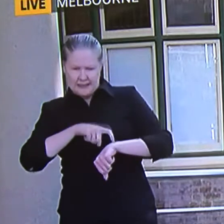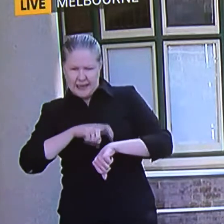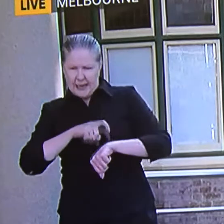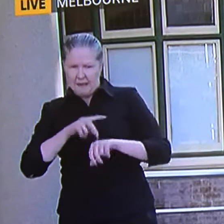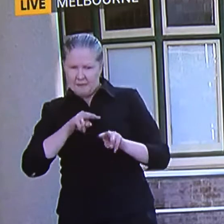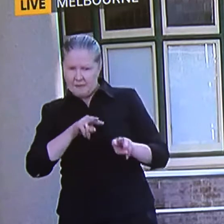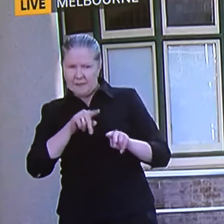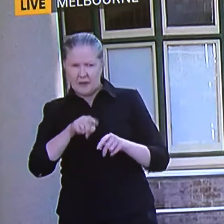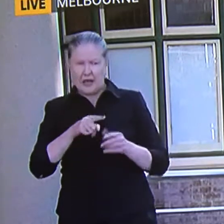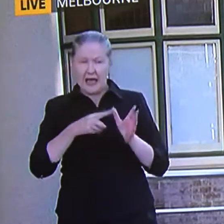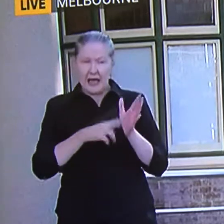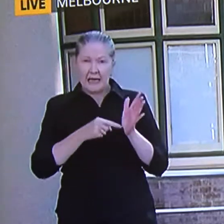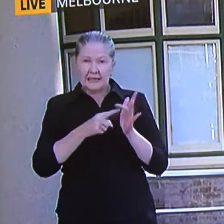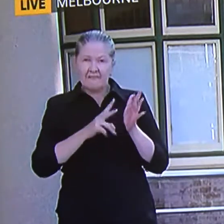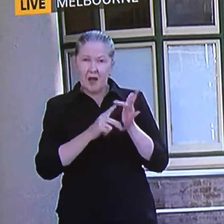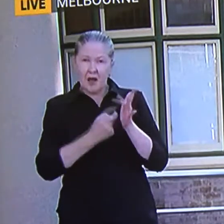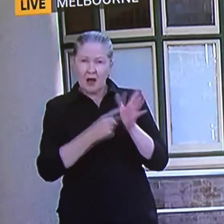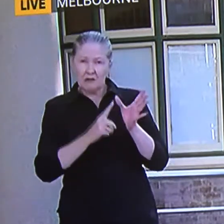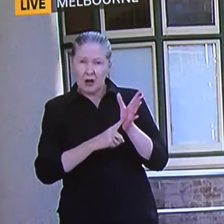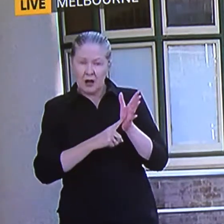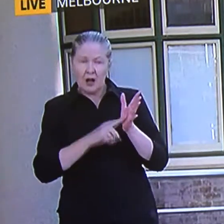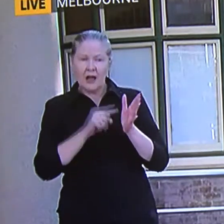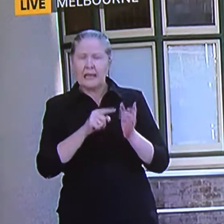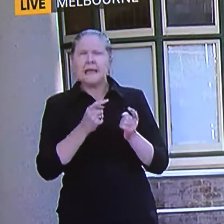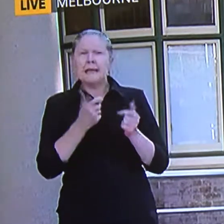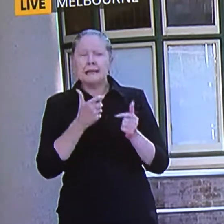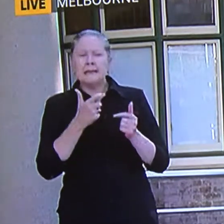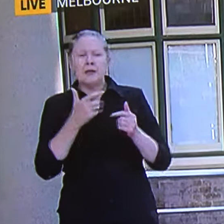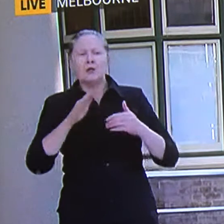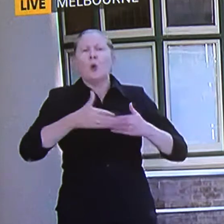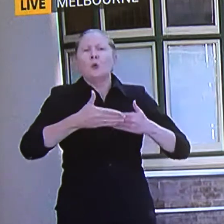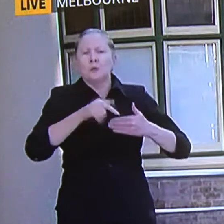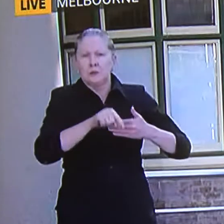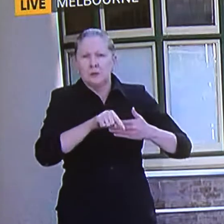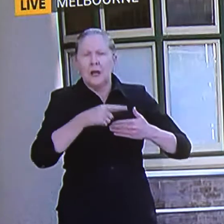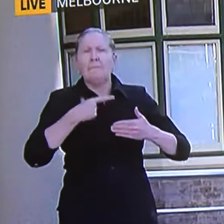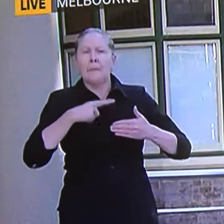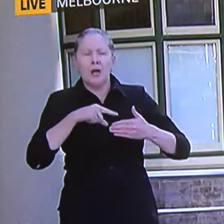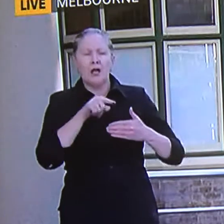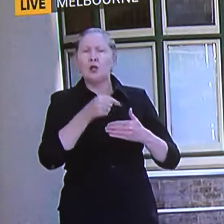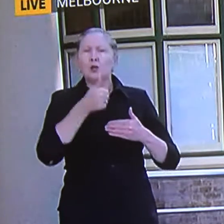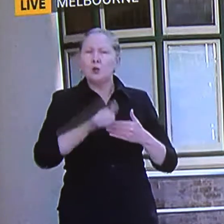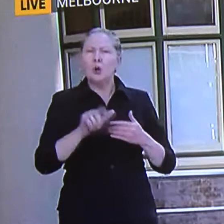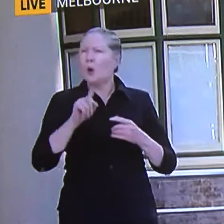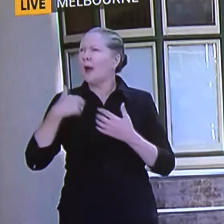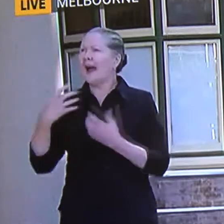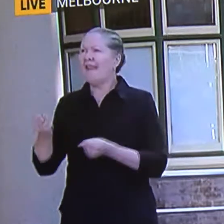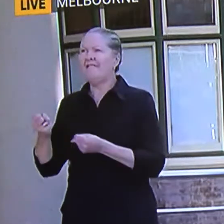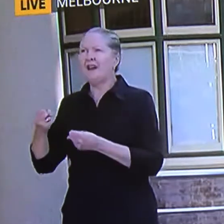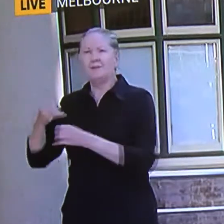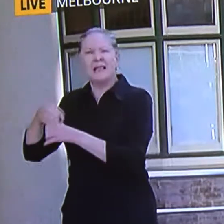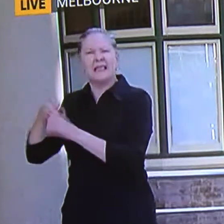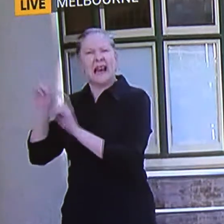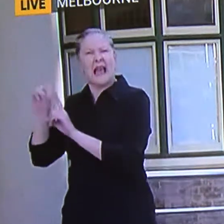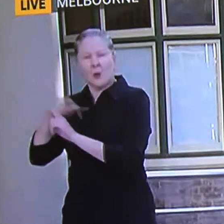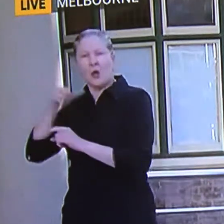they work or not is much shorter than for vaccines, because these studies are using existing drugs, so we know their